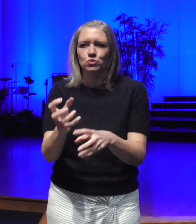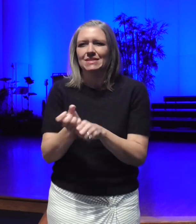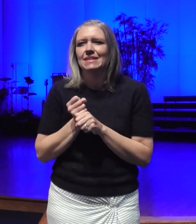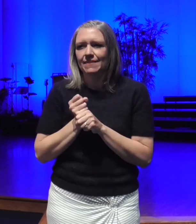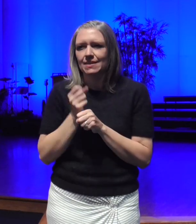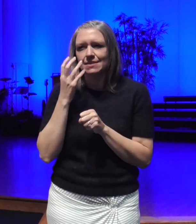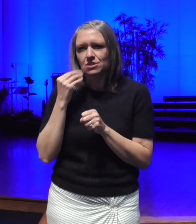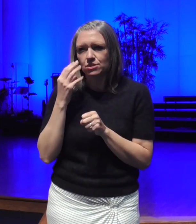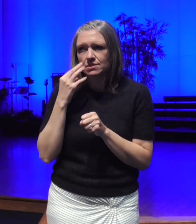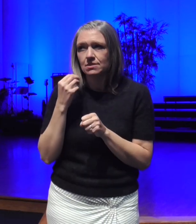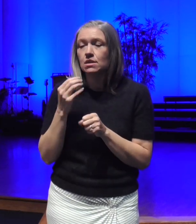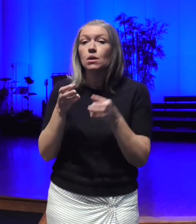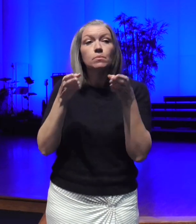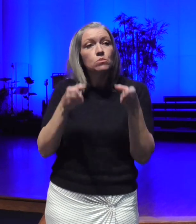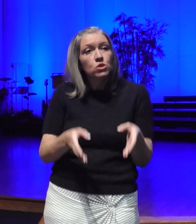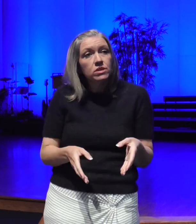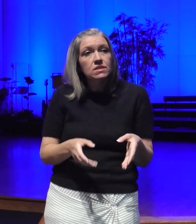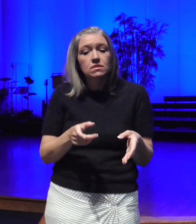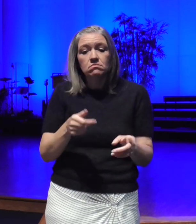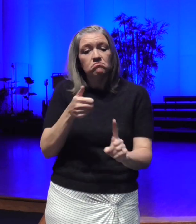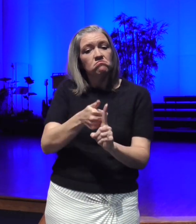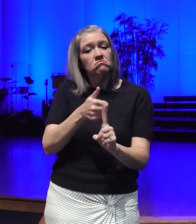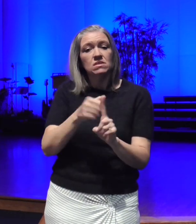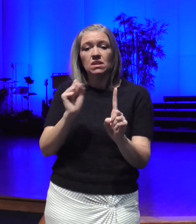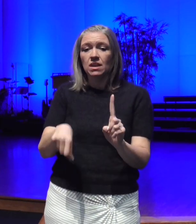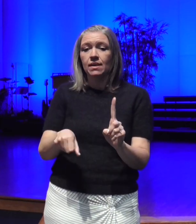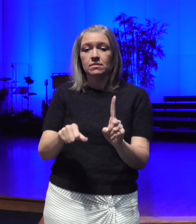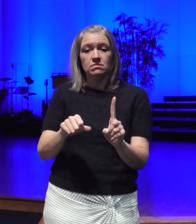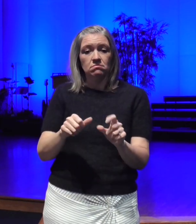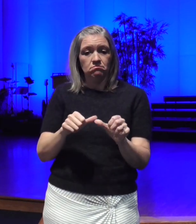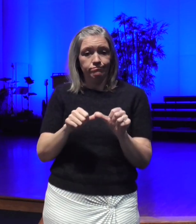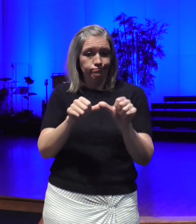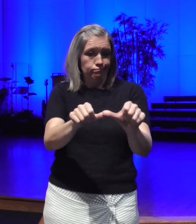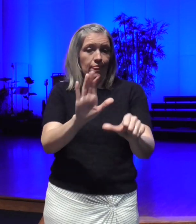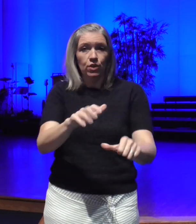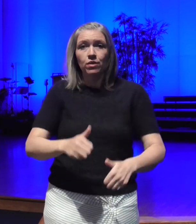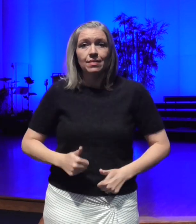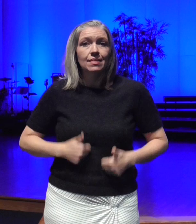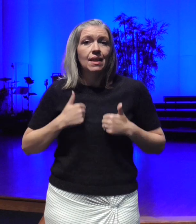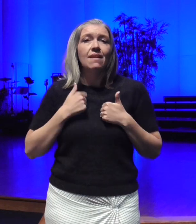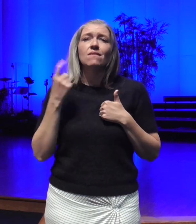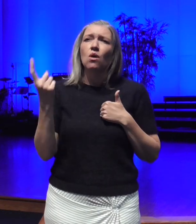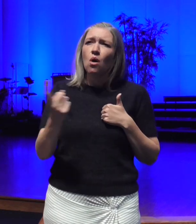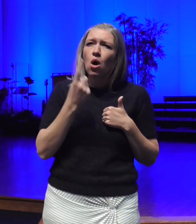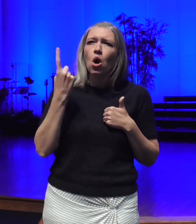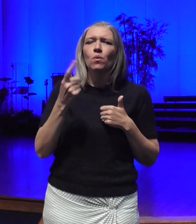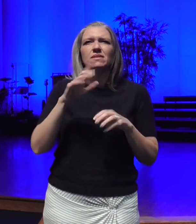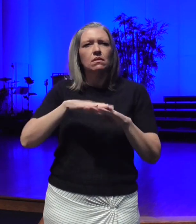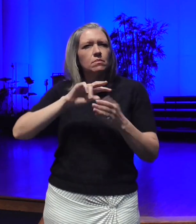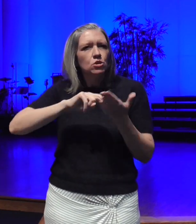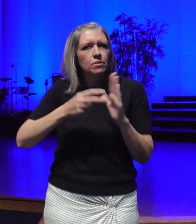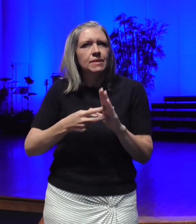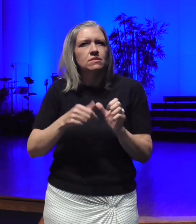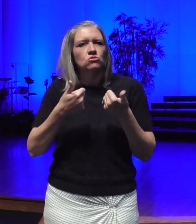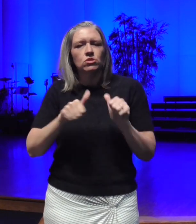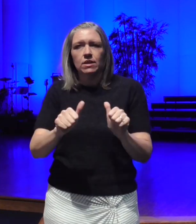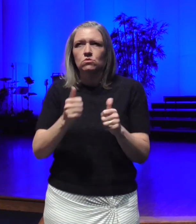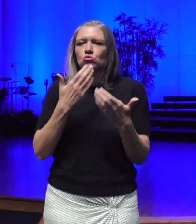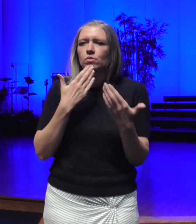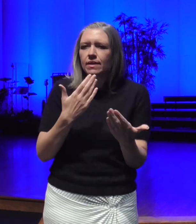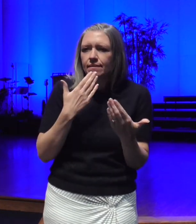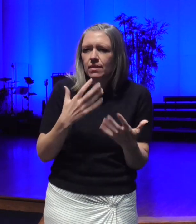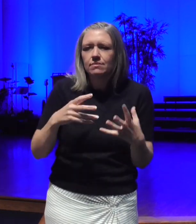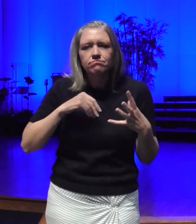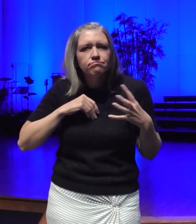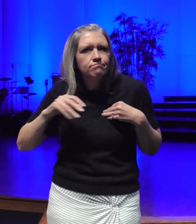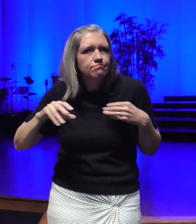can spend a lifetime deliberately being grateful for all of the good that comes their way,